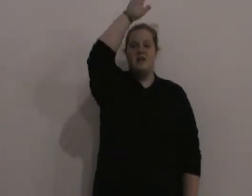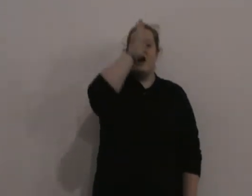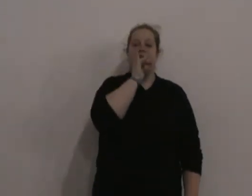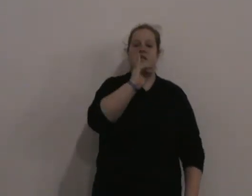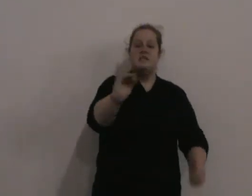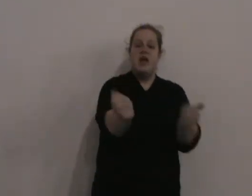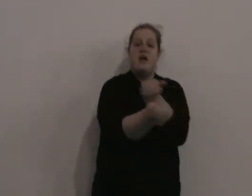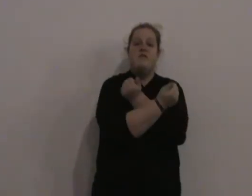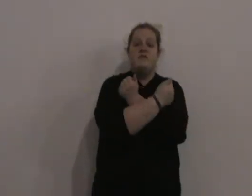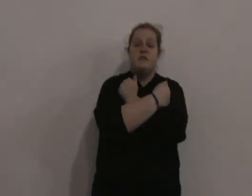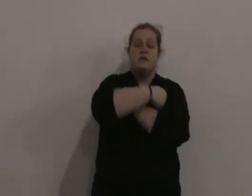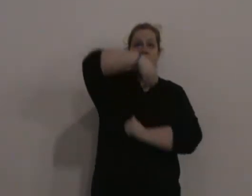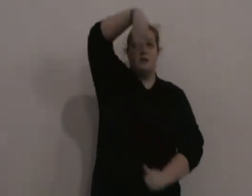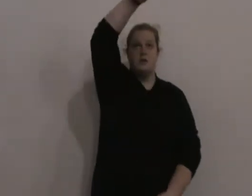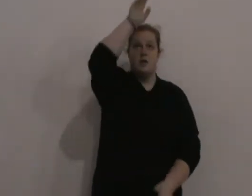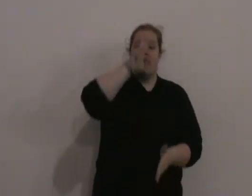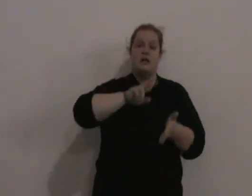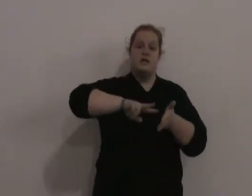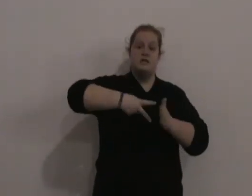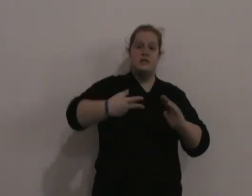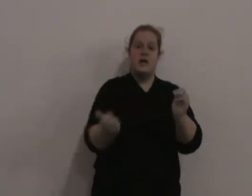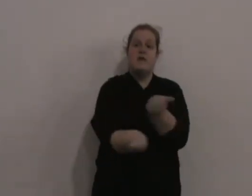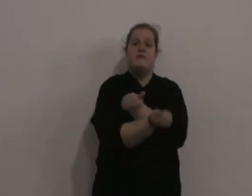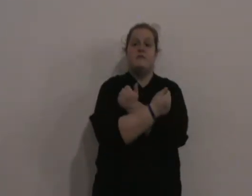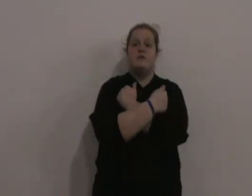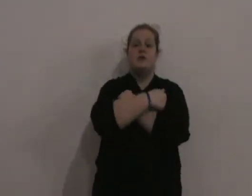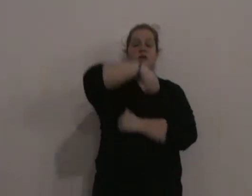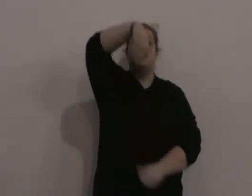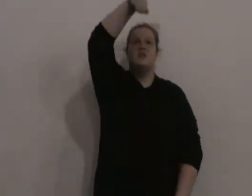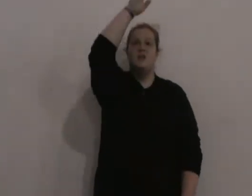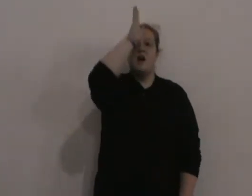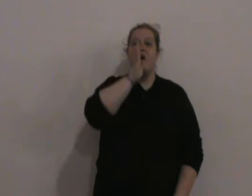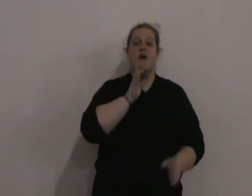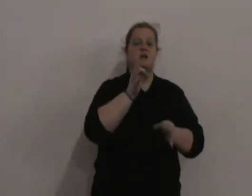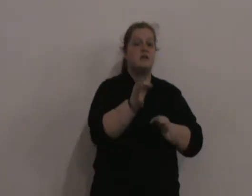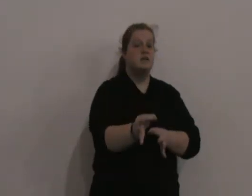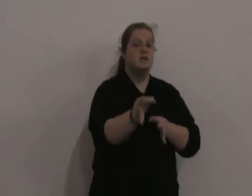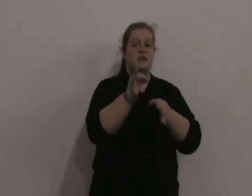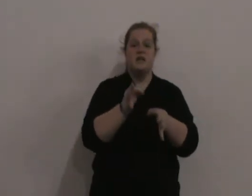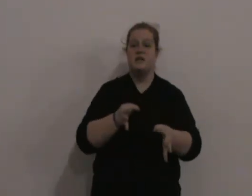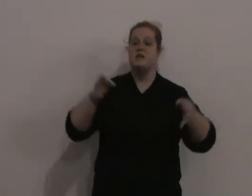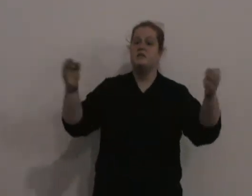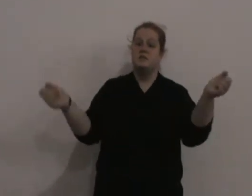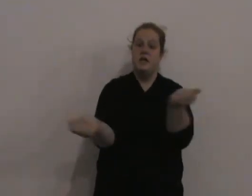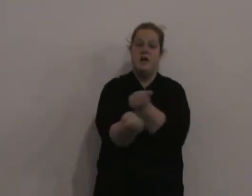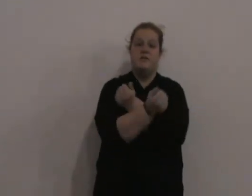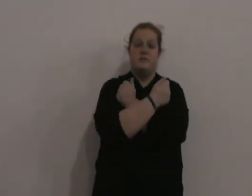God is love. God is love. God is love.